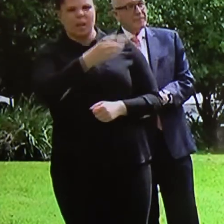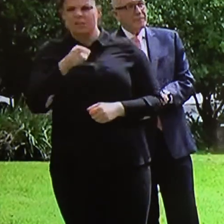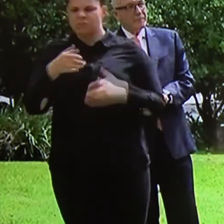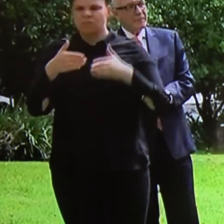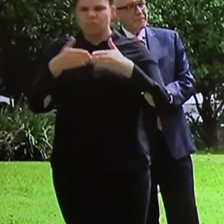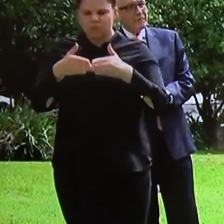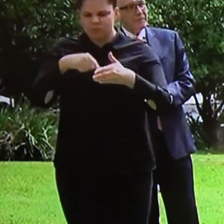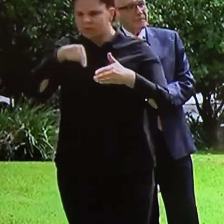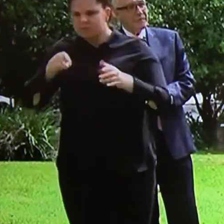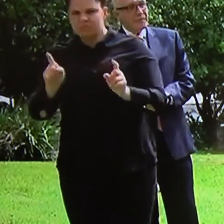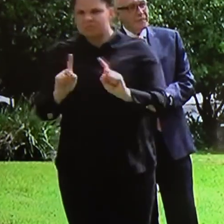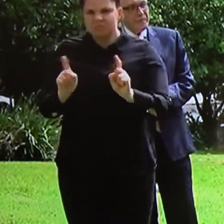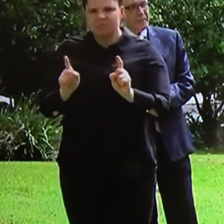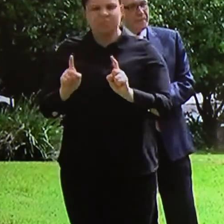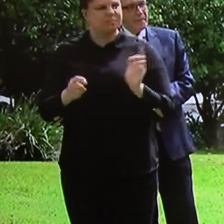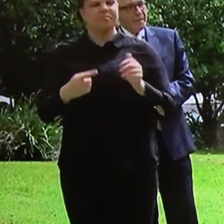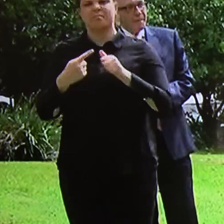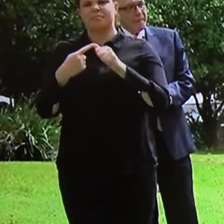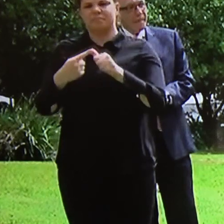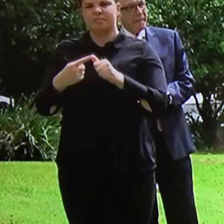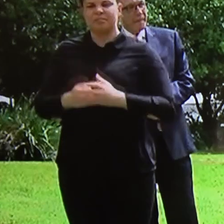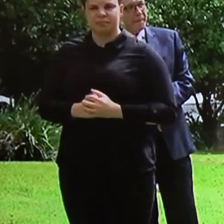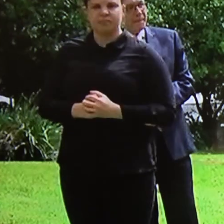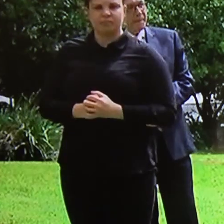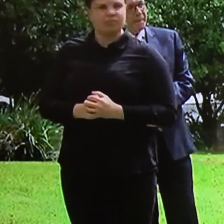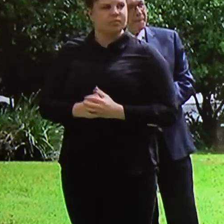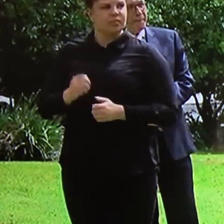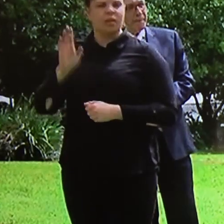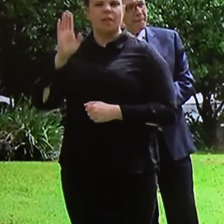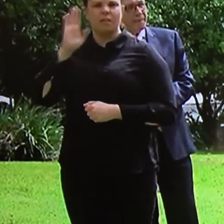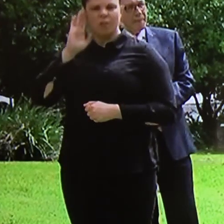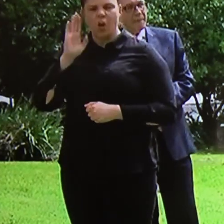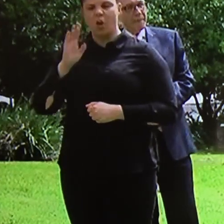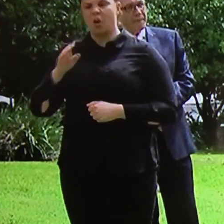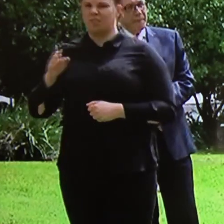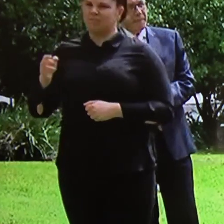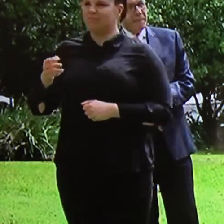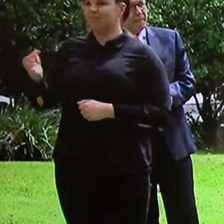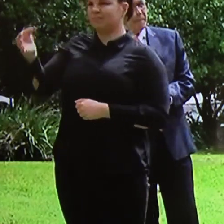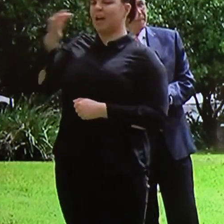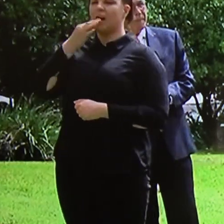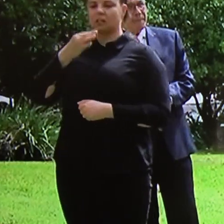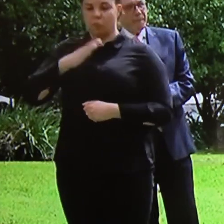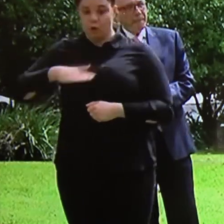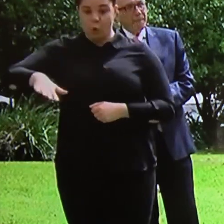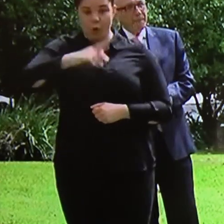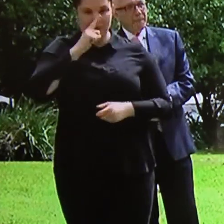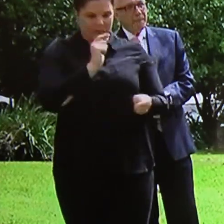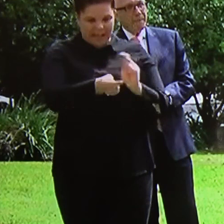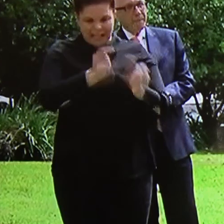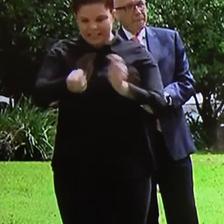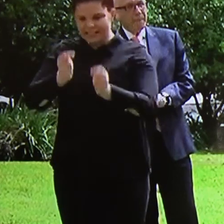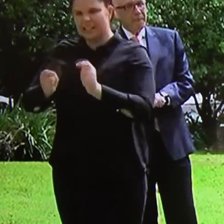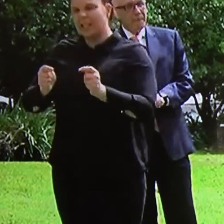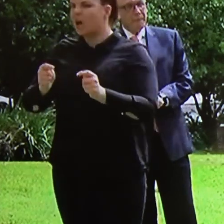So I have heard some requests that everybody on the ship should be tested. That's not a good strategy for a couple